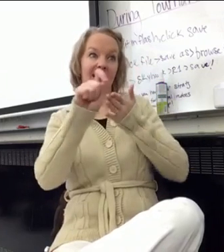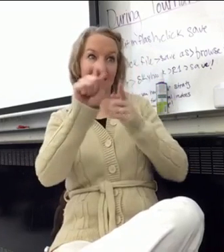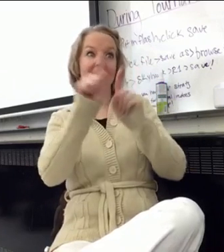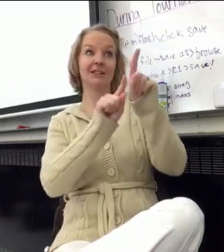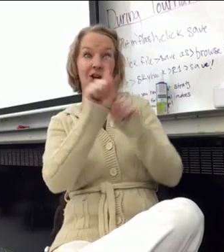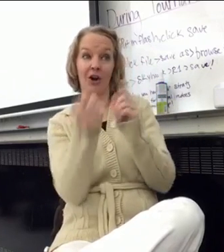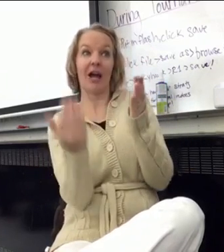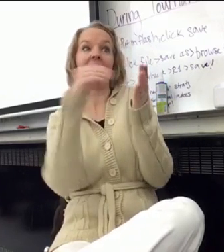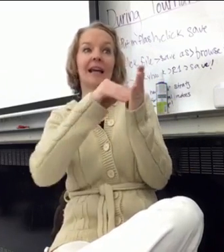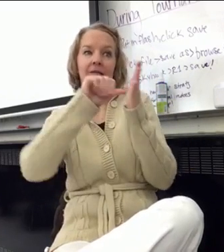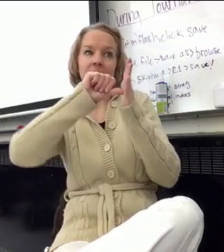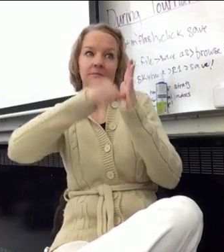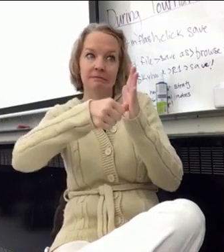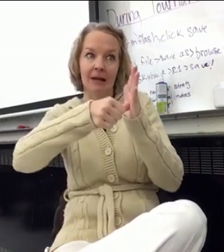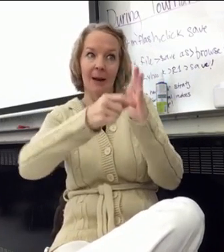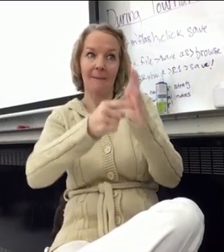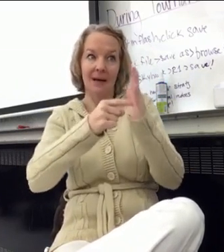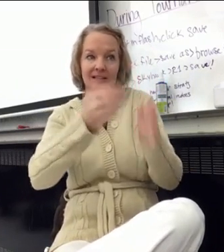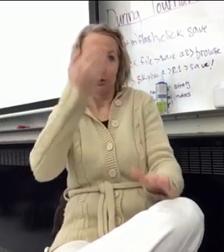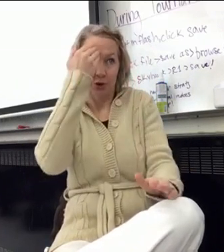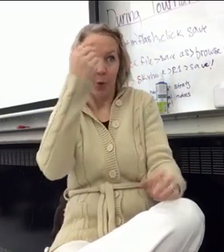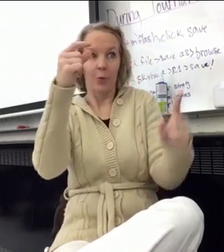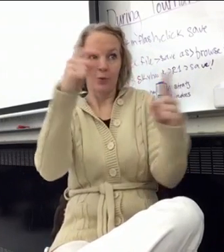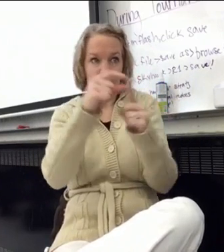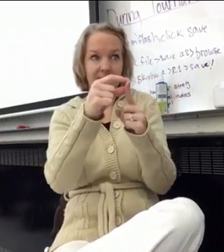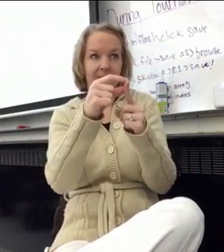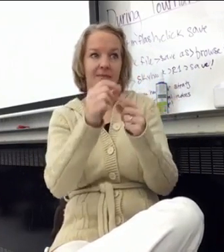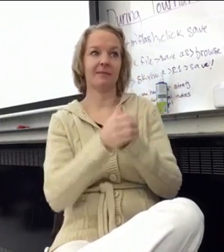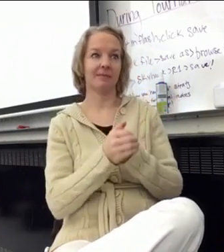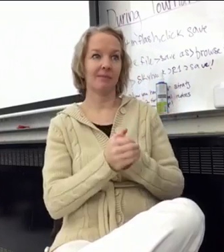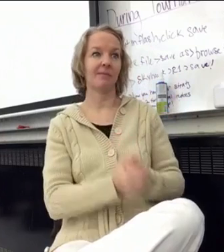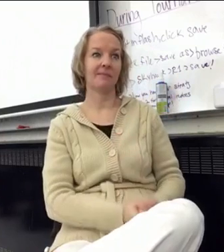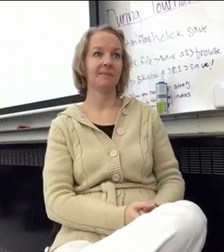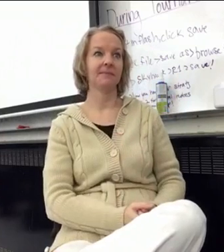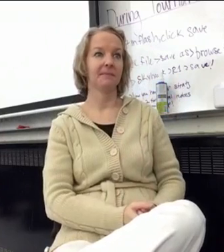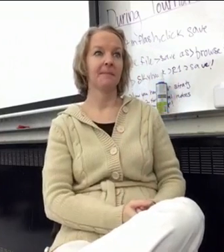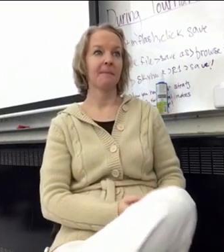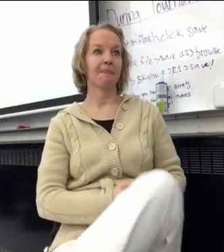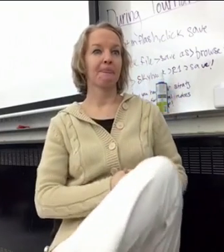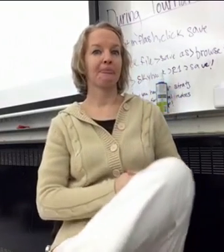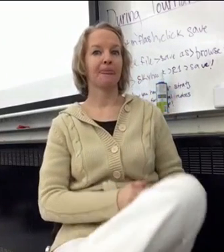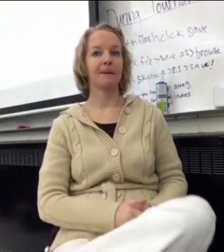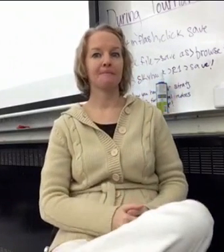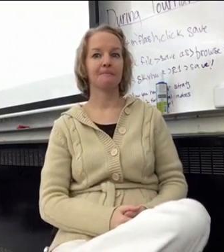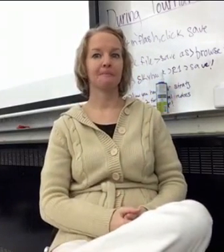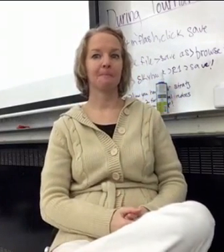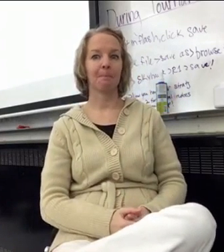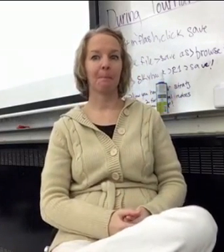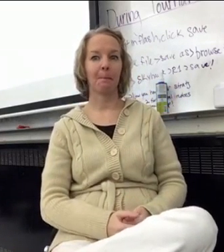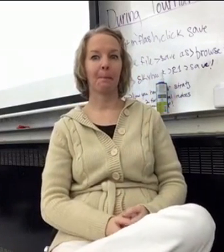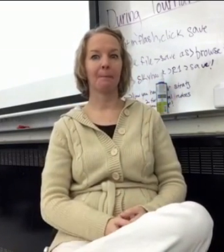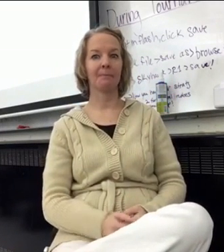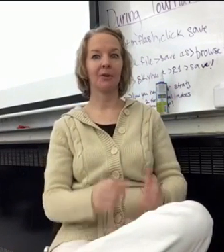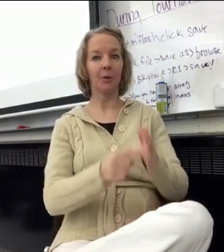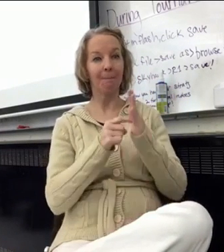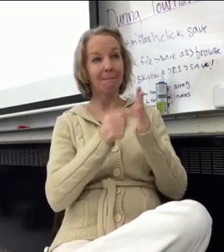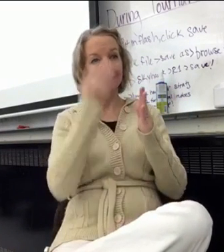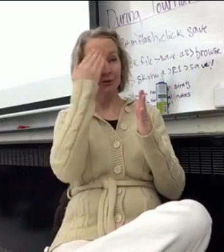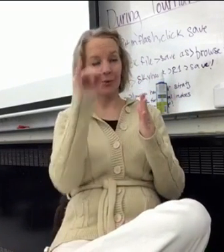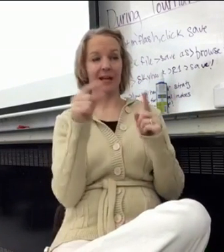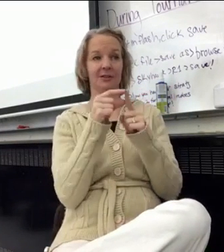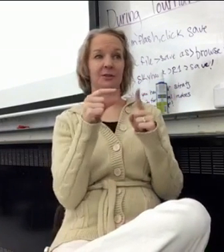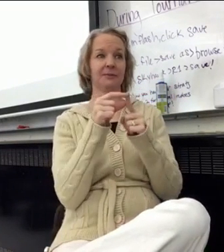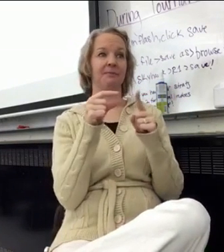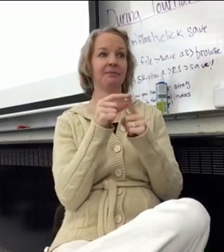it as a reminder that this is a must-know term. So either highlight it or star it so that you remember this is a must-know term.